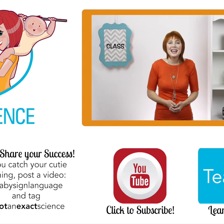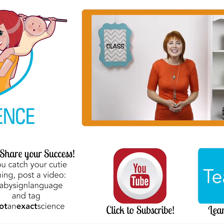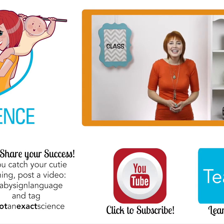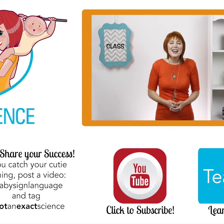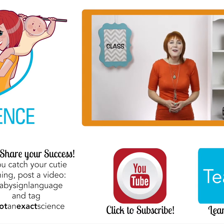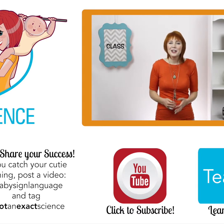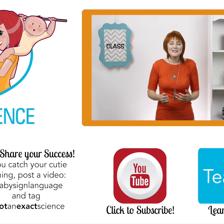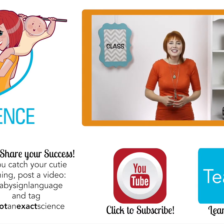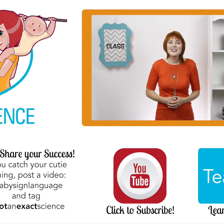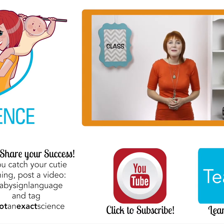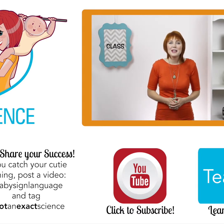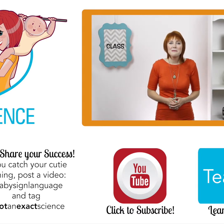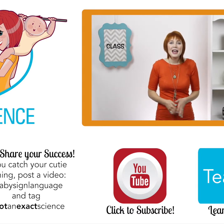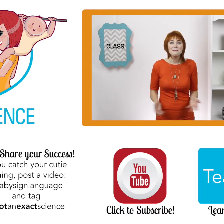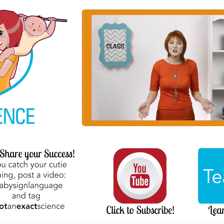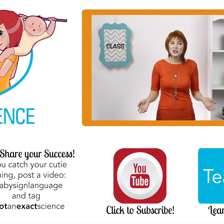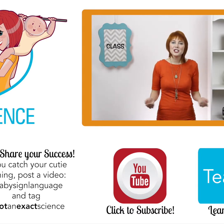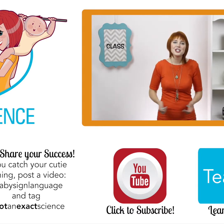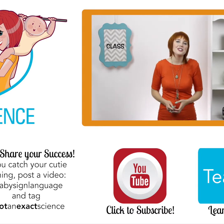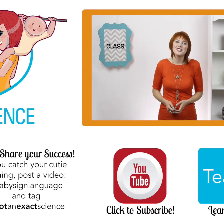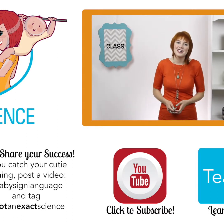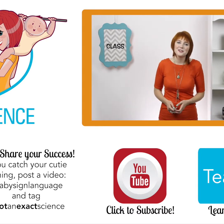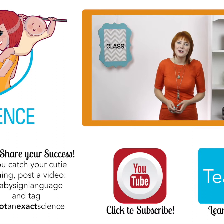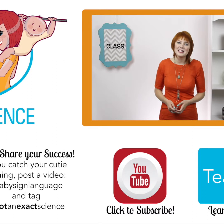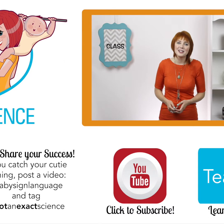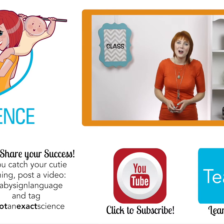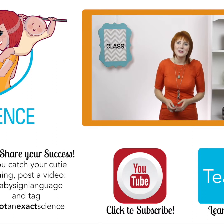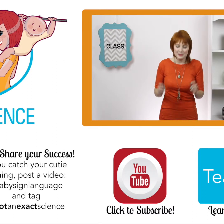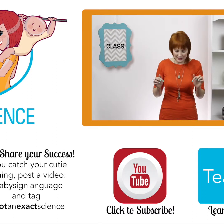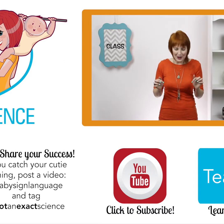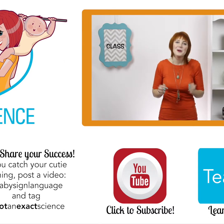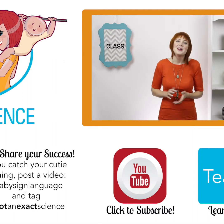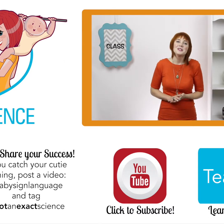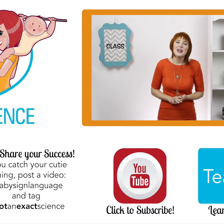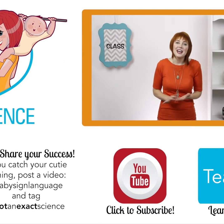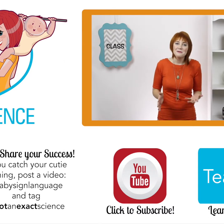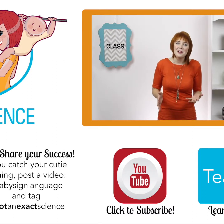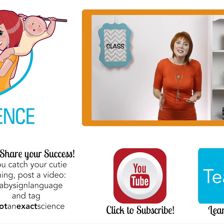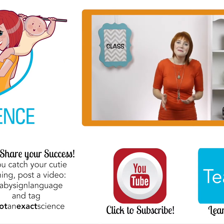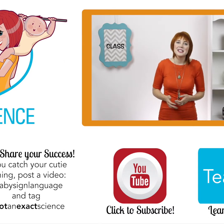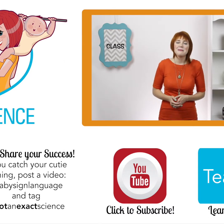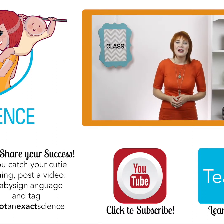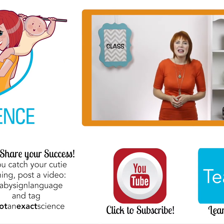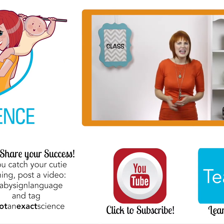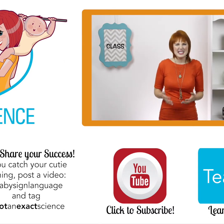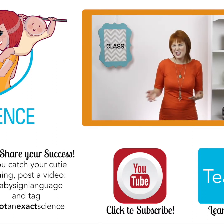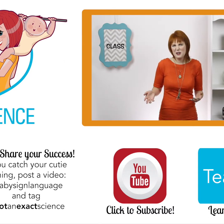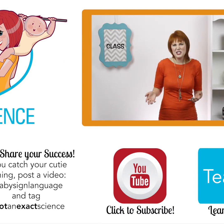like or giving us a thumbs up. And be sure to share your signing stories in the comments below so that other moms can be inspired and ask any questions